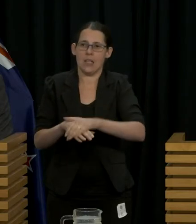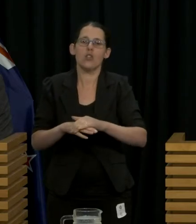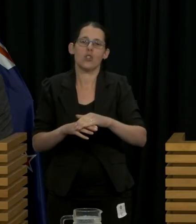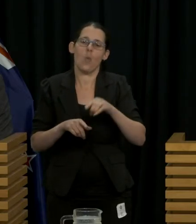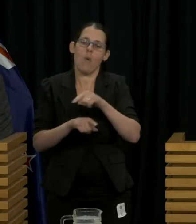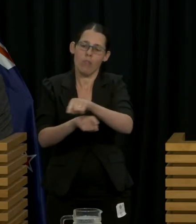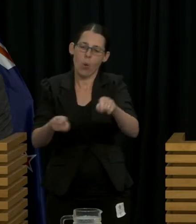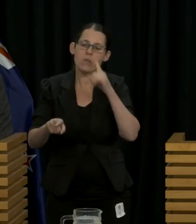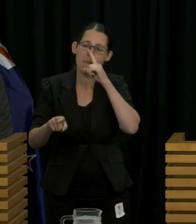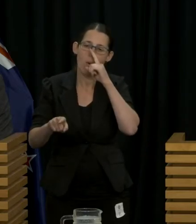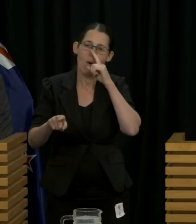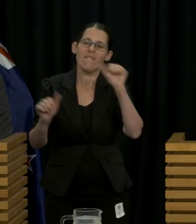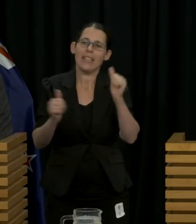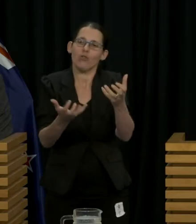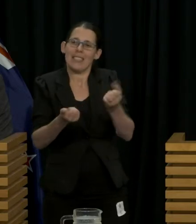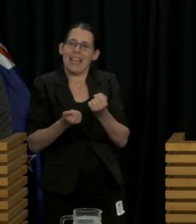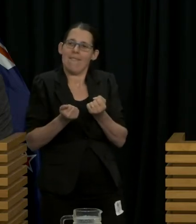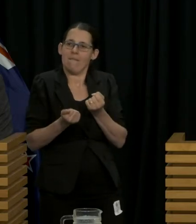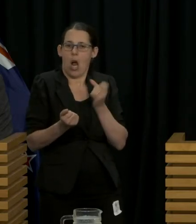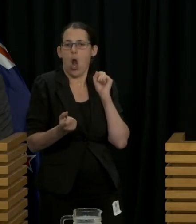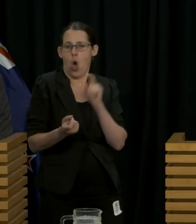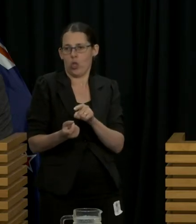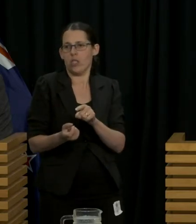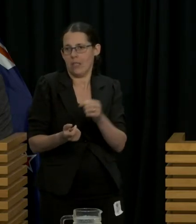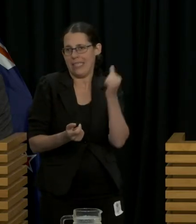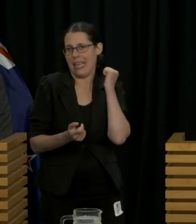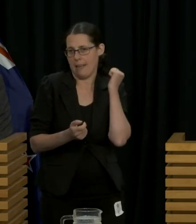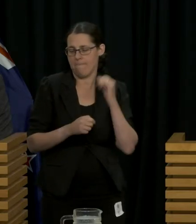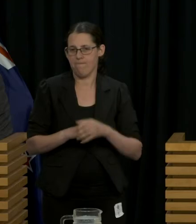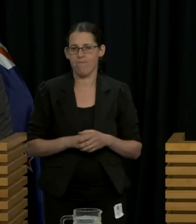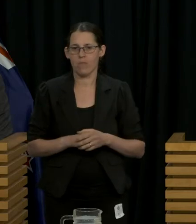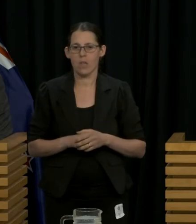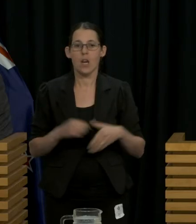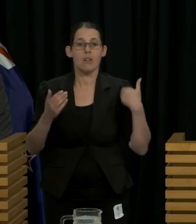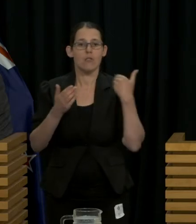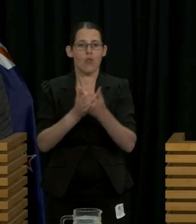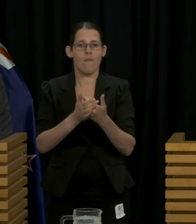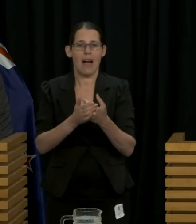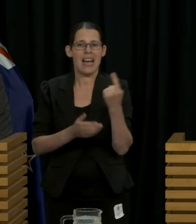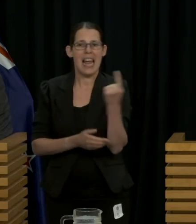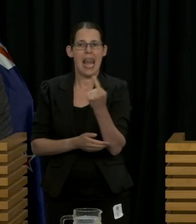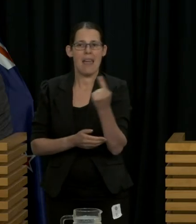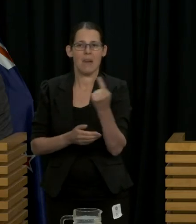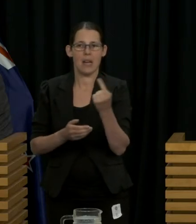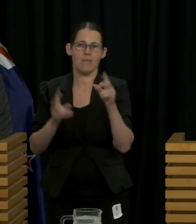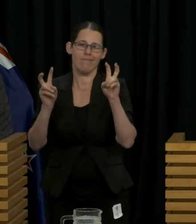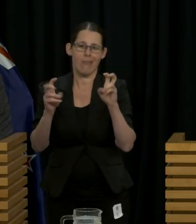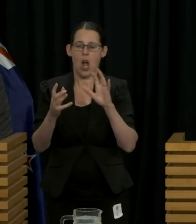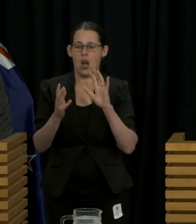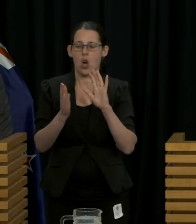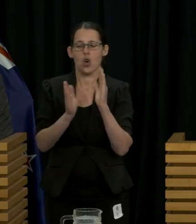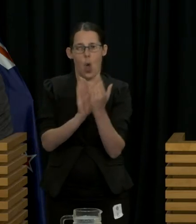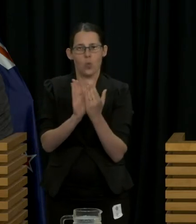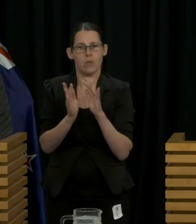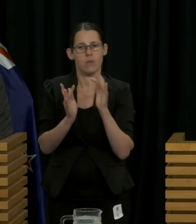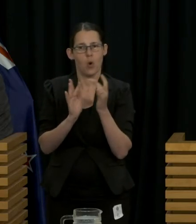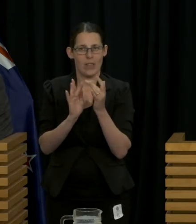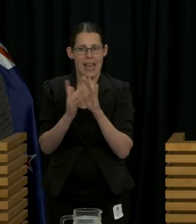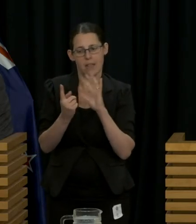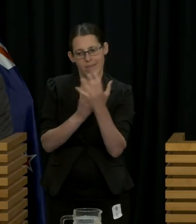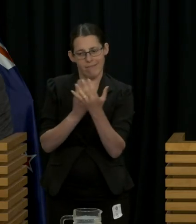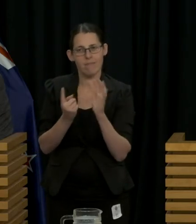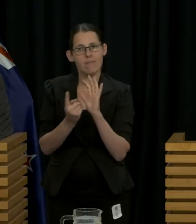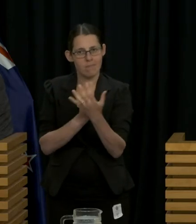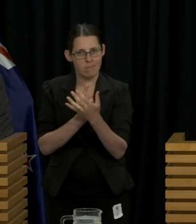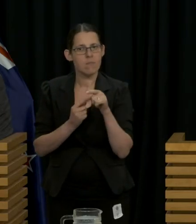so far we've determined the two cases have 11 close contacts, and they are now isolating. At least 5 have had test